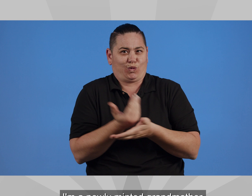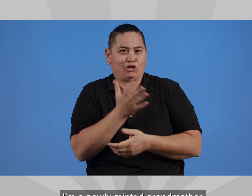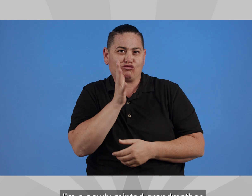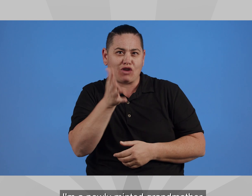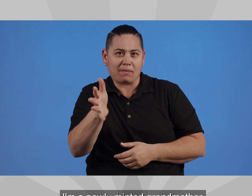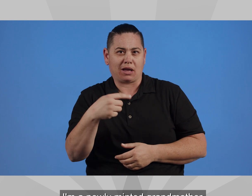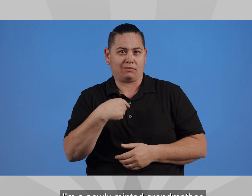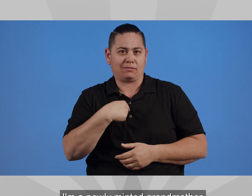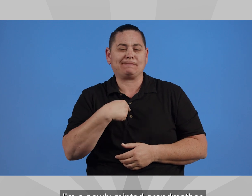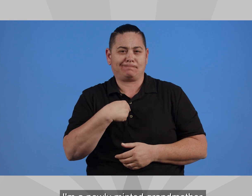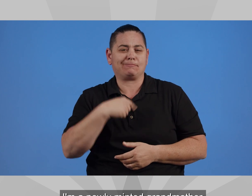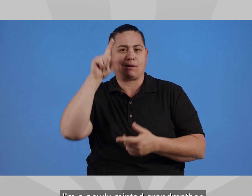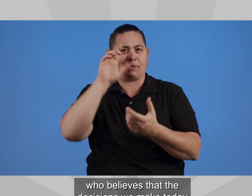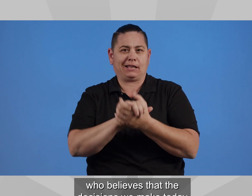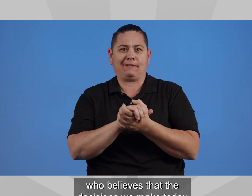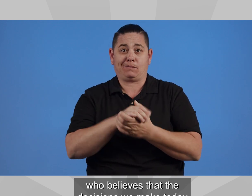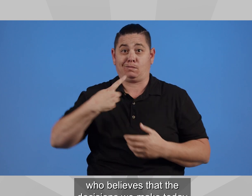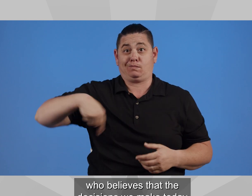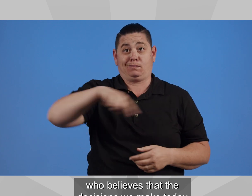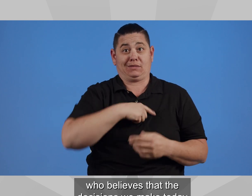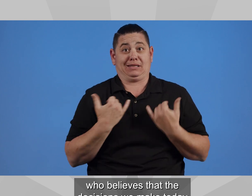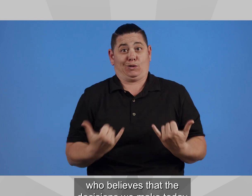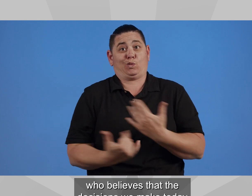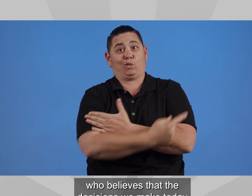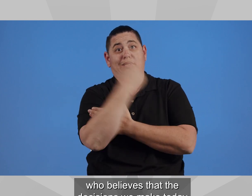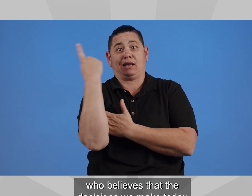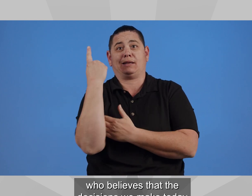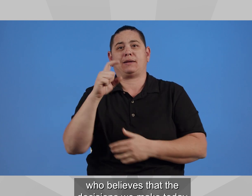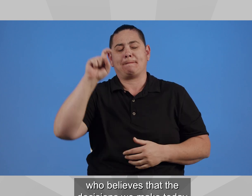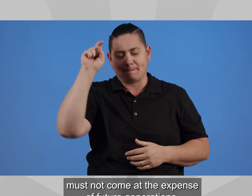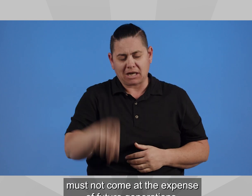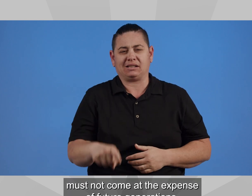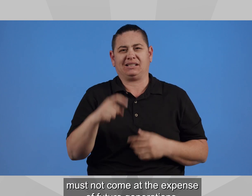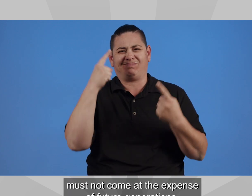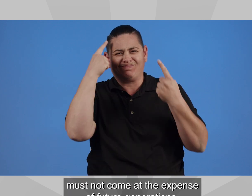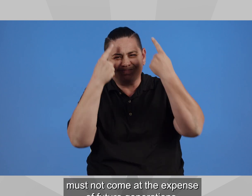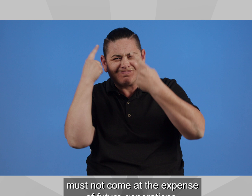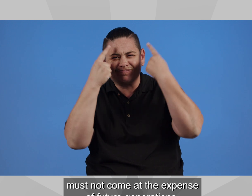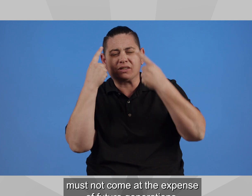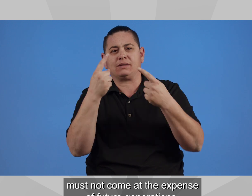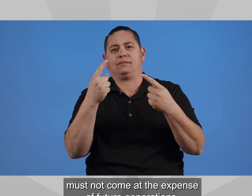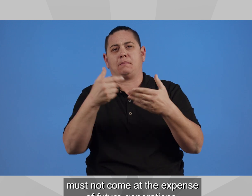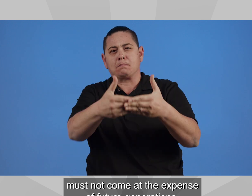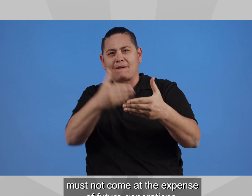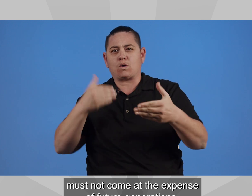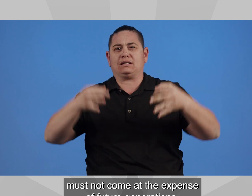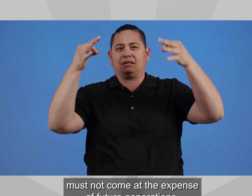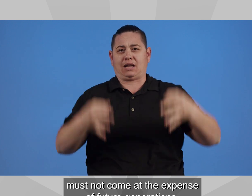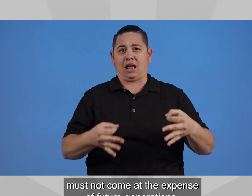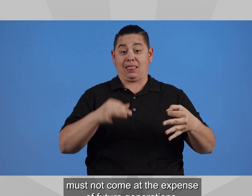I am a newly minted grandmother who believes that the decisions we make today must not come at the expense of